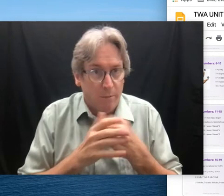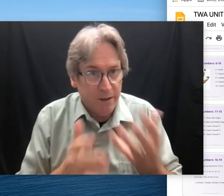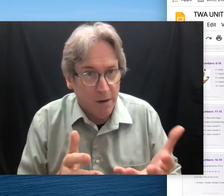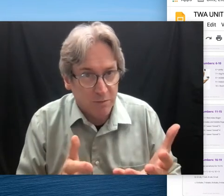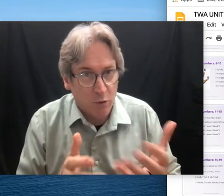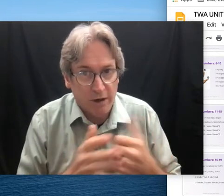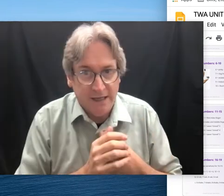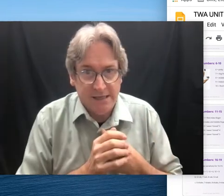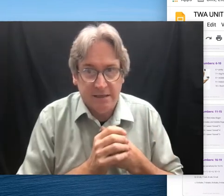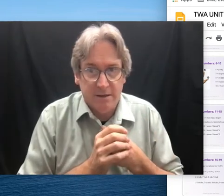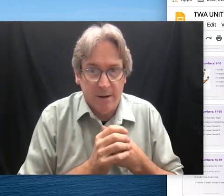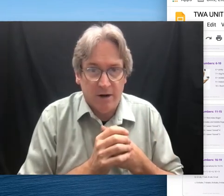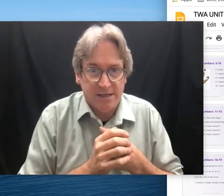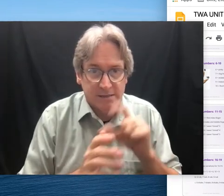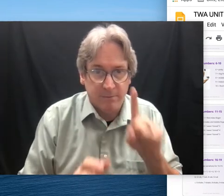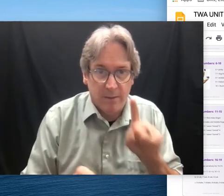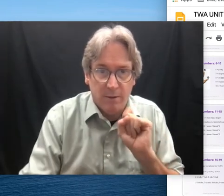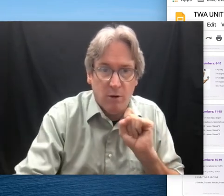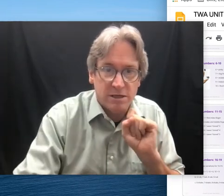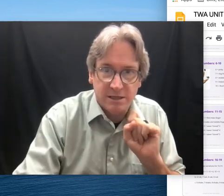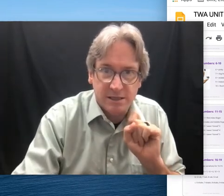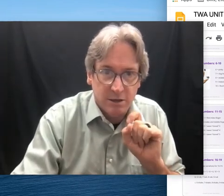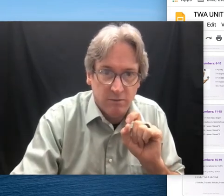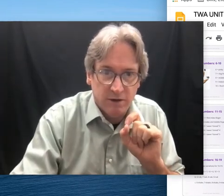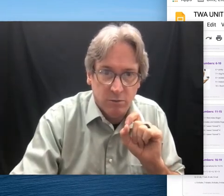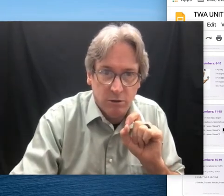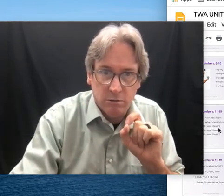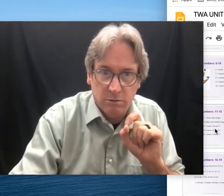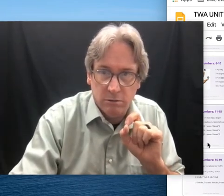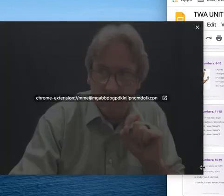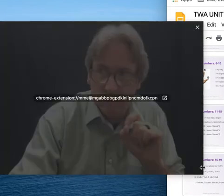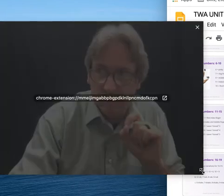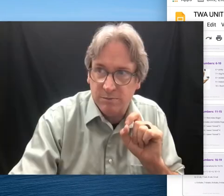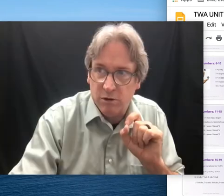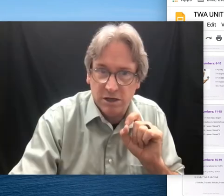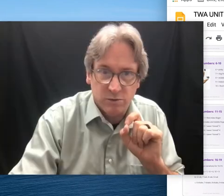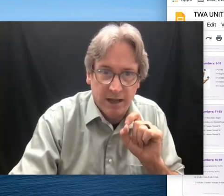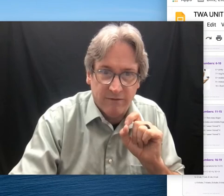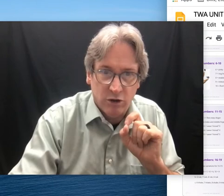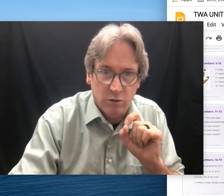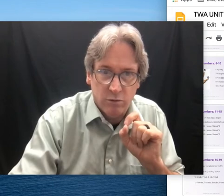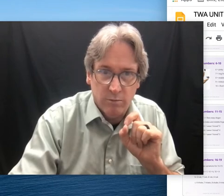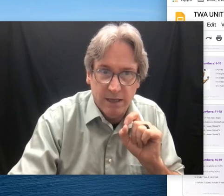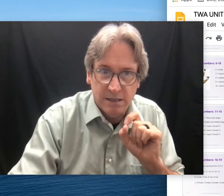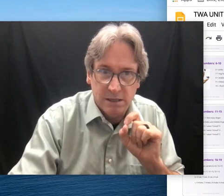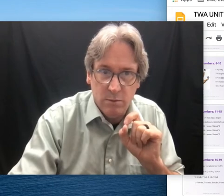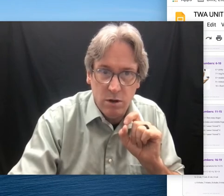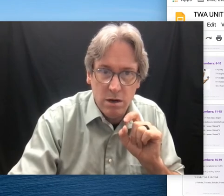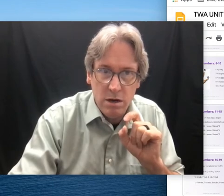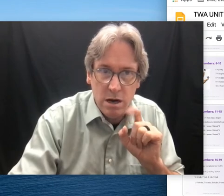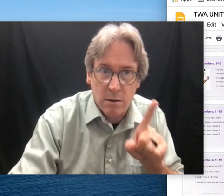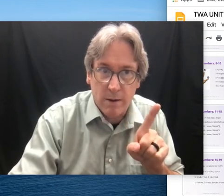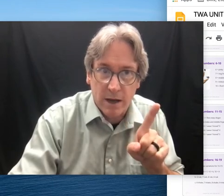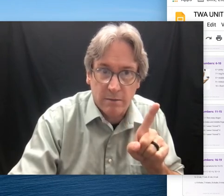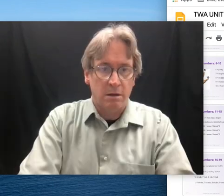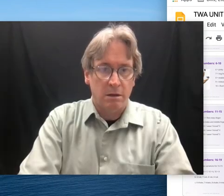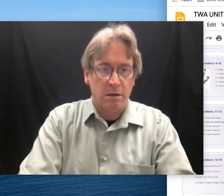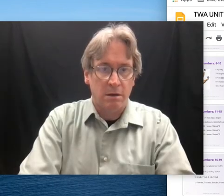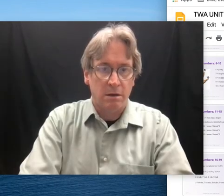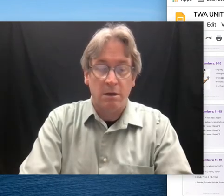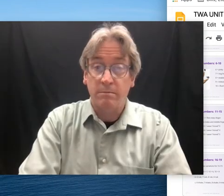it will be much more easy to memorize these. I'm going to pause this, and hopefully it will just pause while I have to go meet someone, and I'll be right